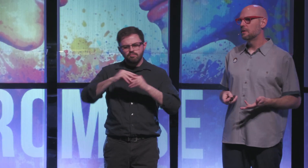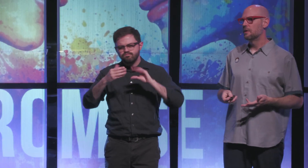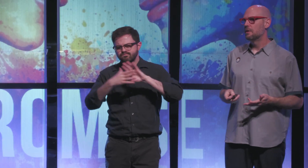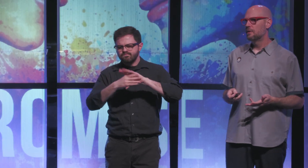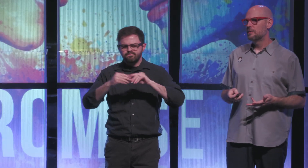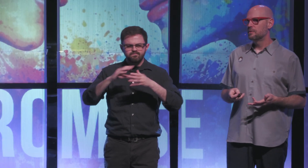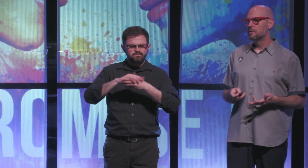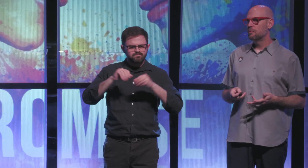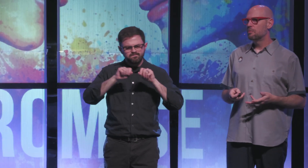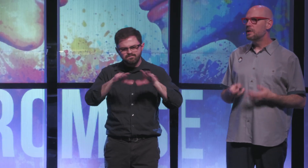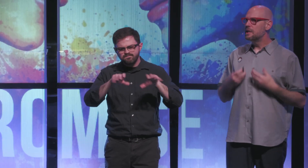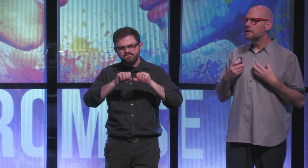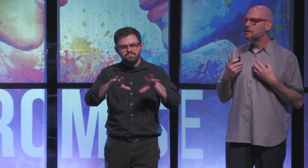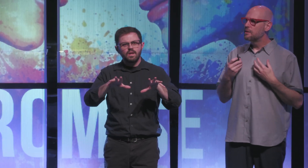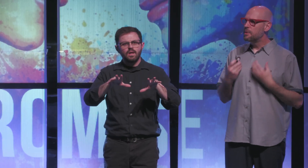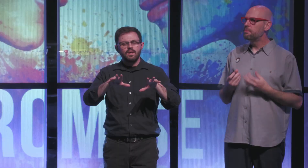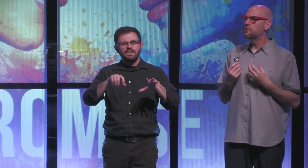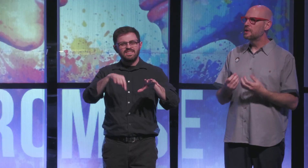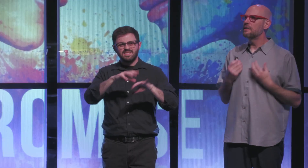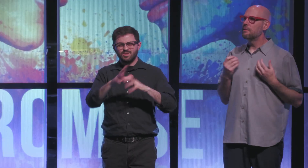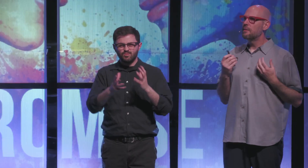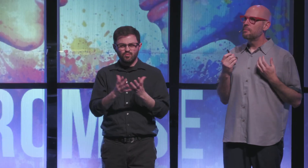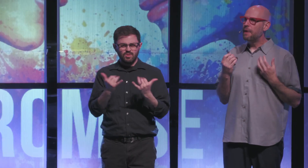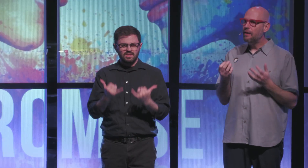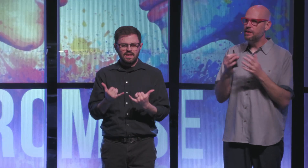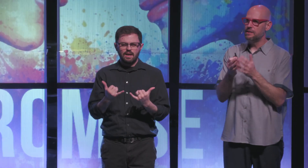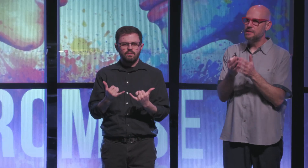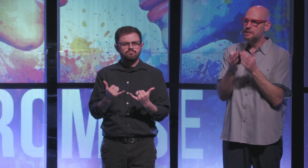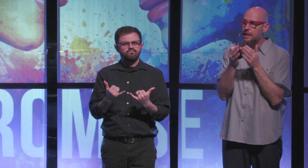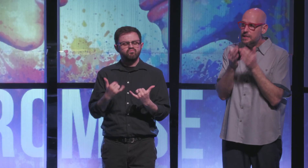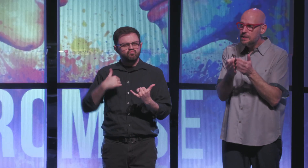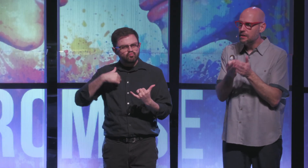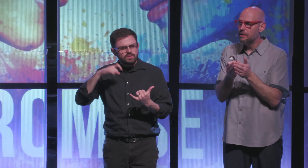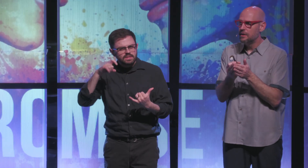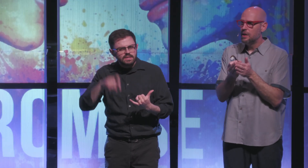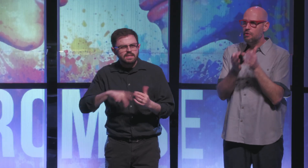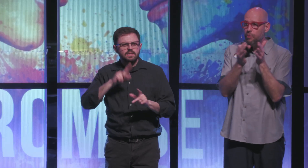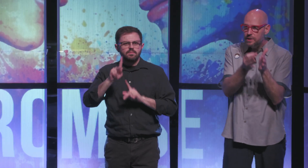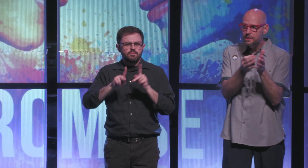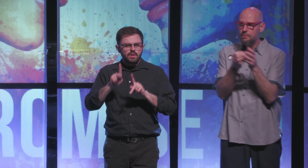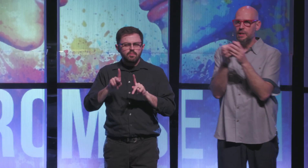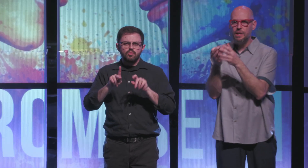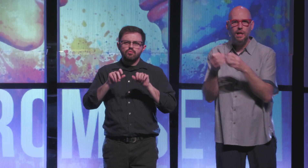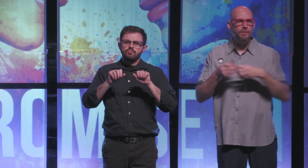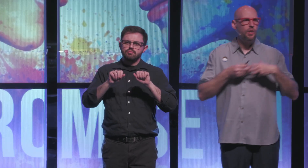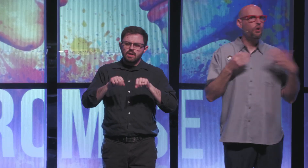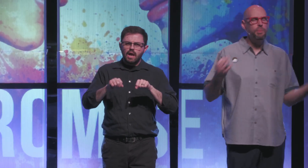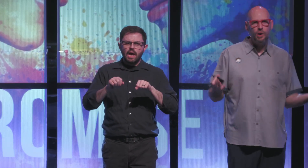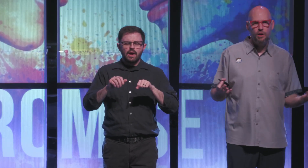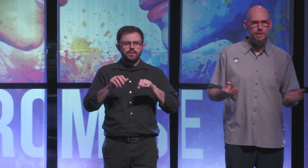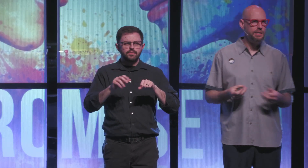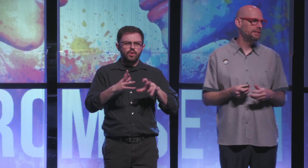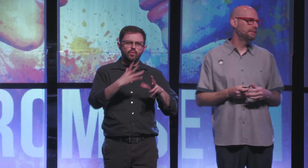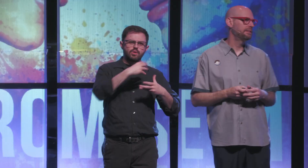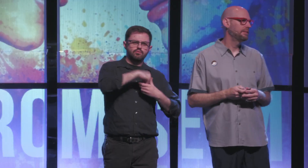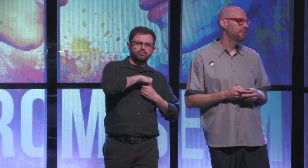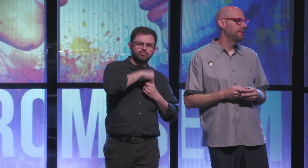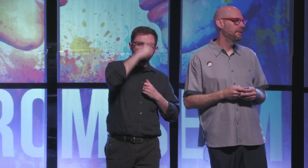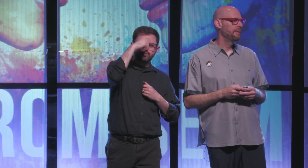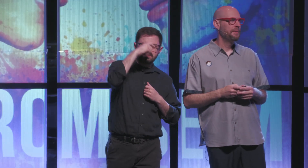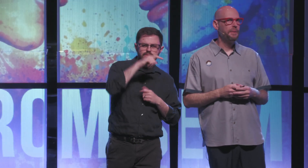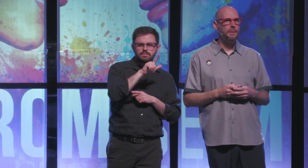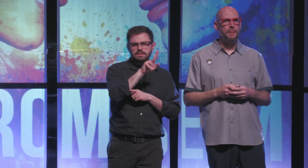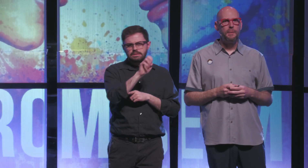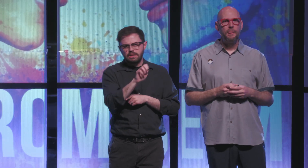narratives, we need people who can balance this idea of wisdom and love and open-heartedness.